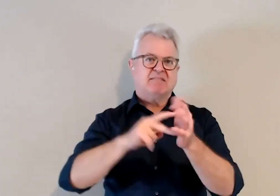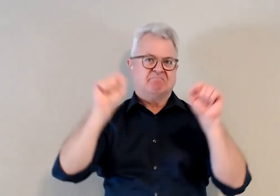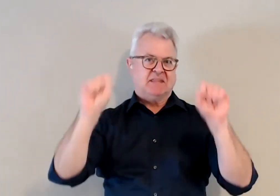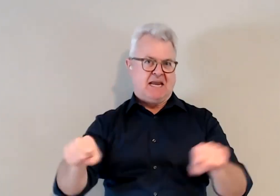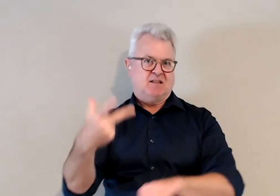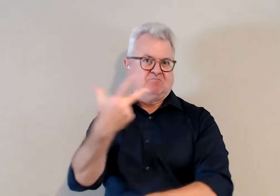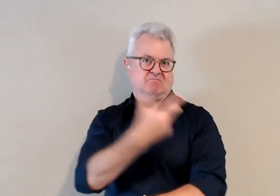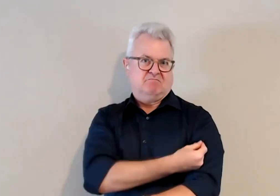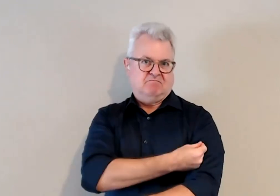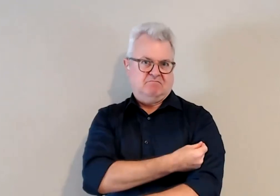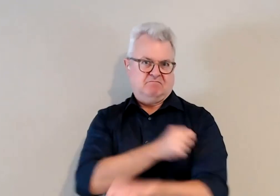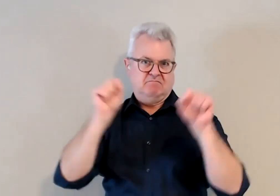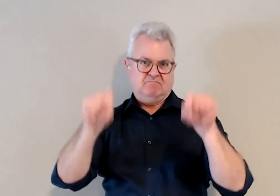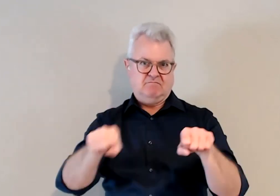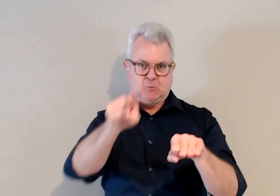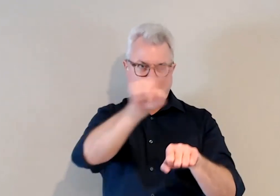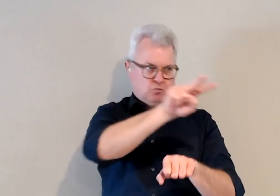check mark means that you can go ahead and get the booster.